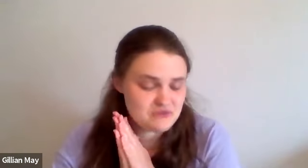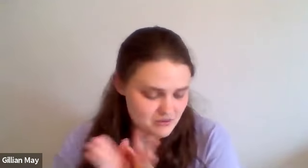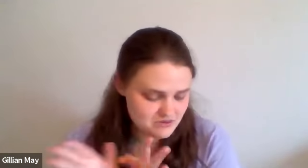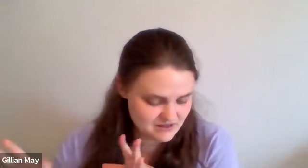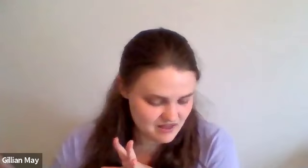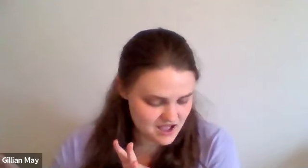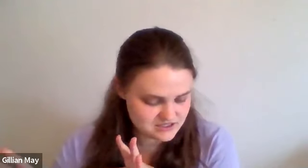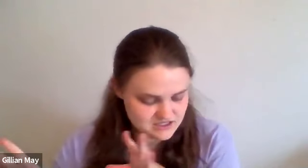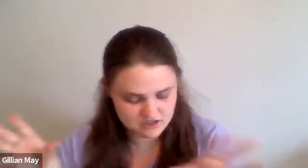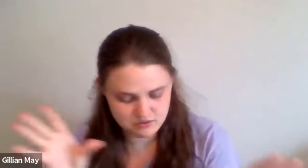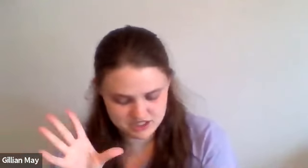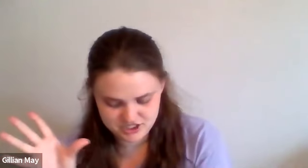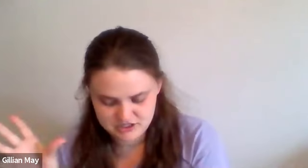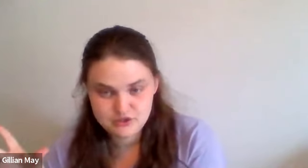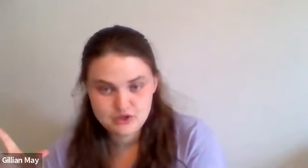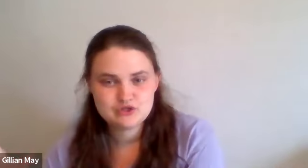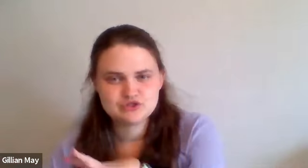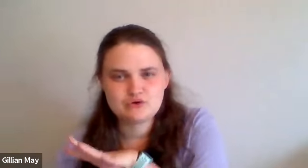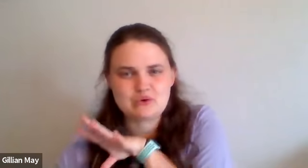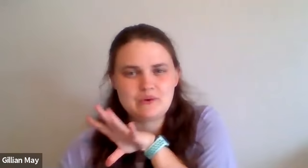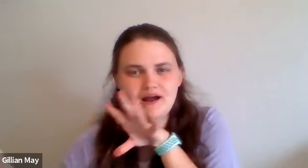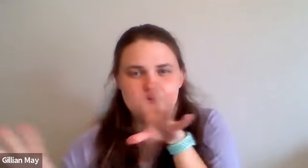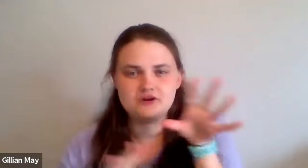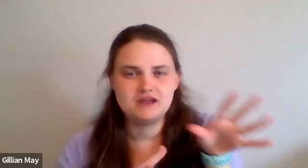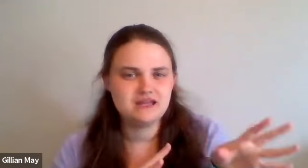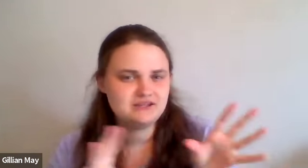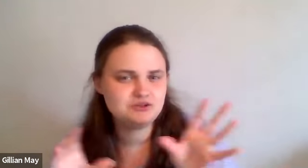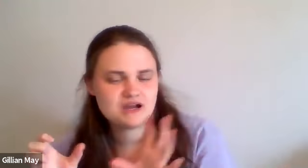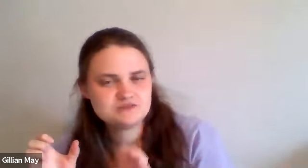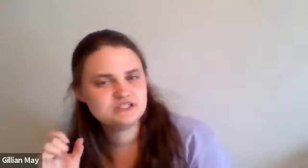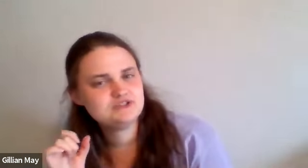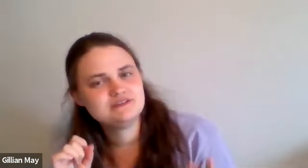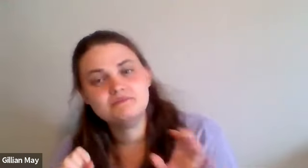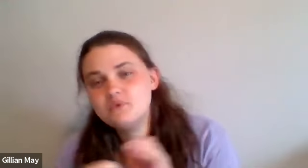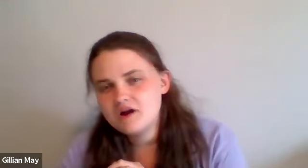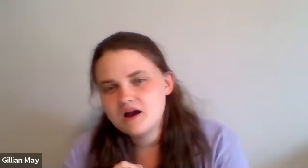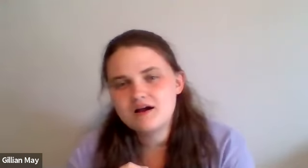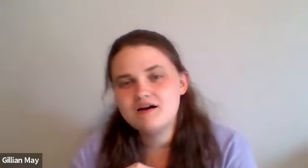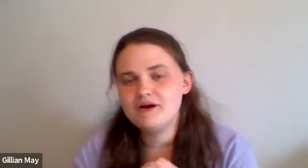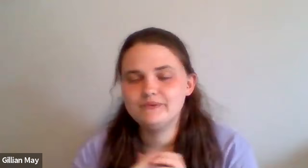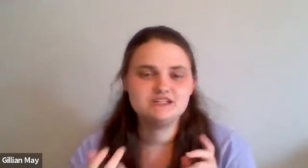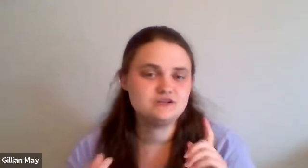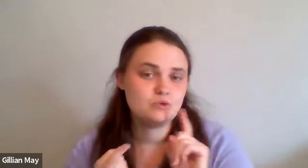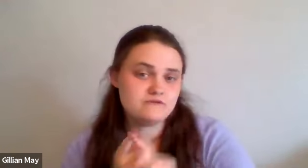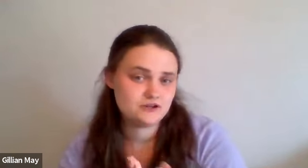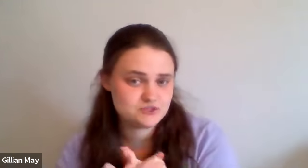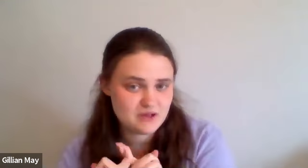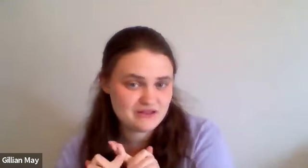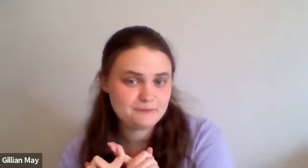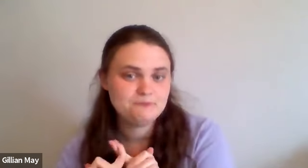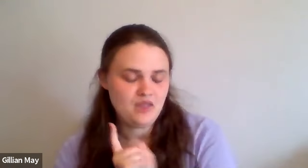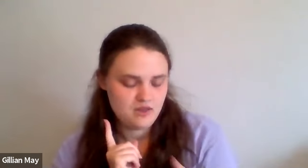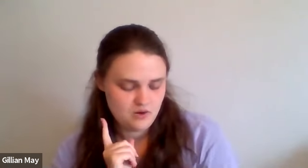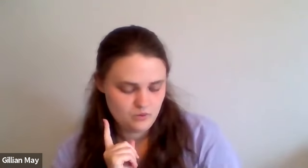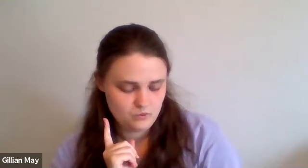that was my last question. So are there any you guys want to do some more of? We can do more finger spelling. We